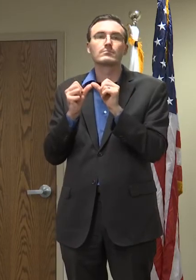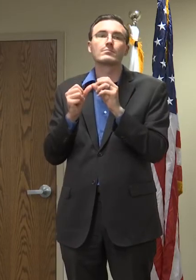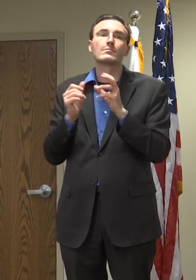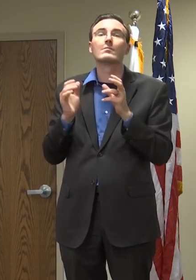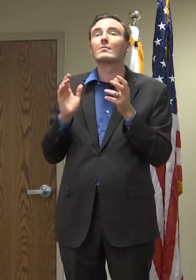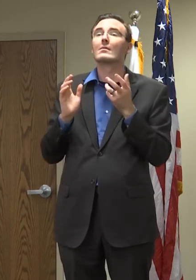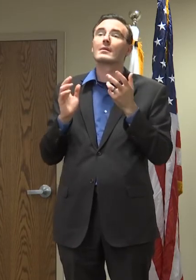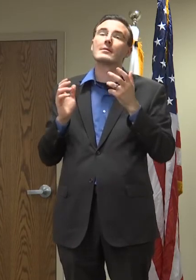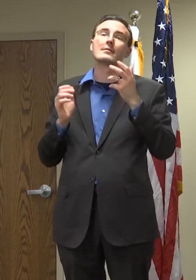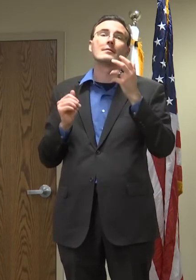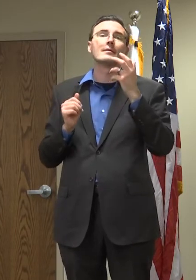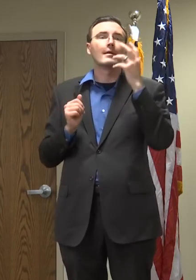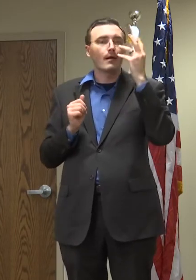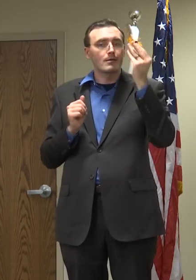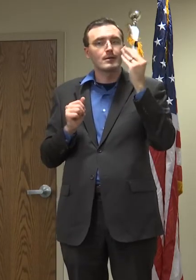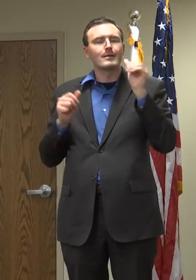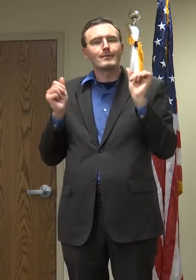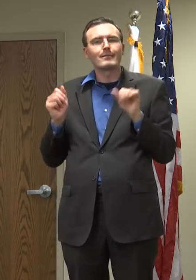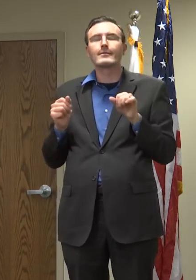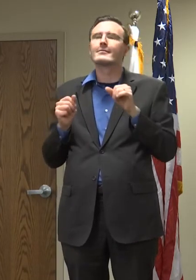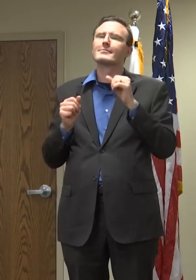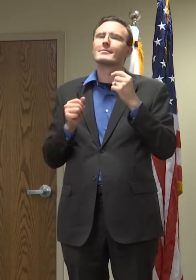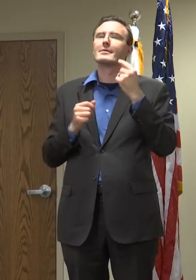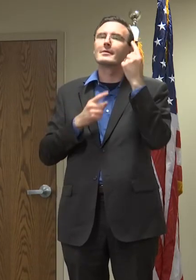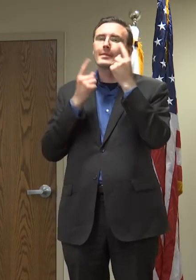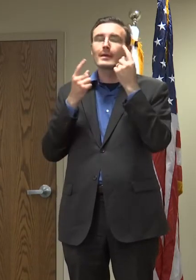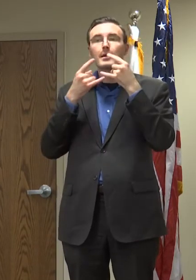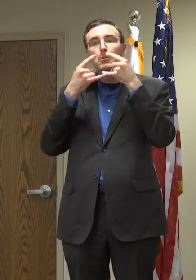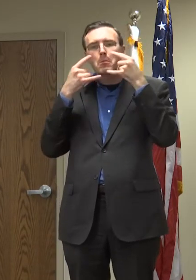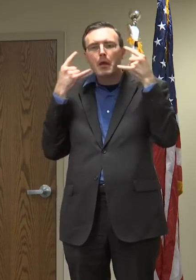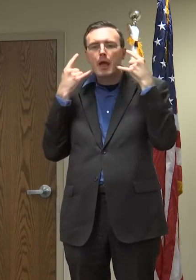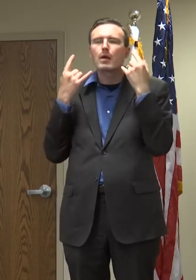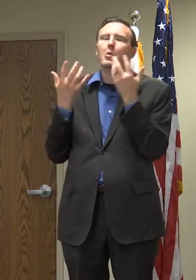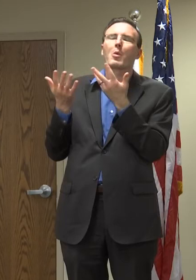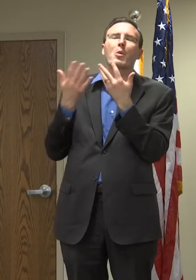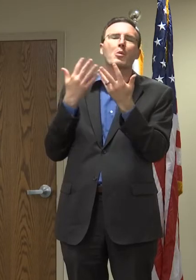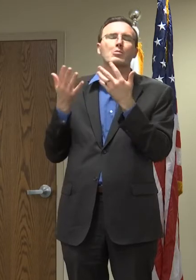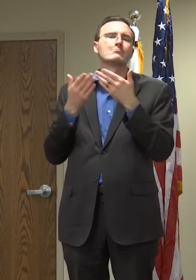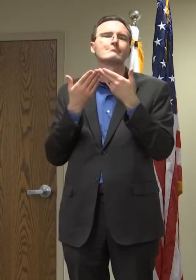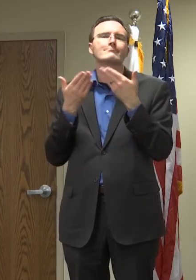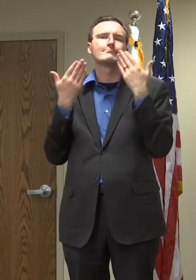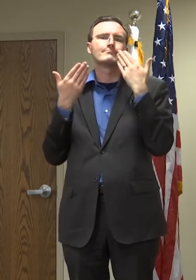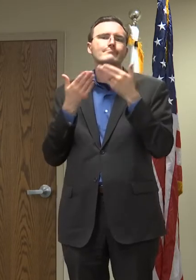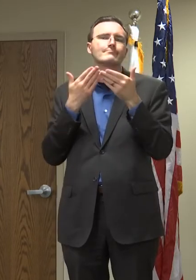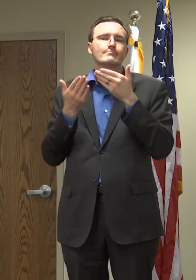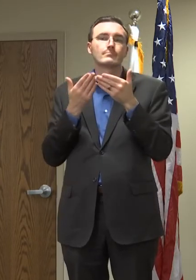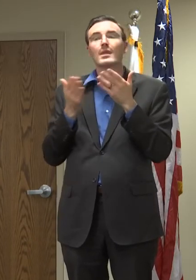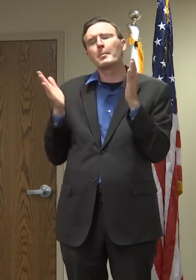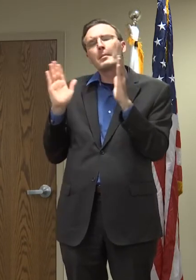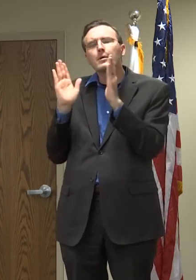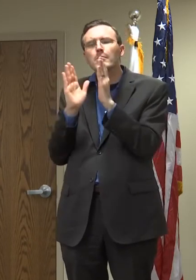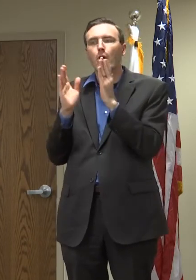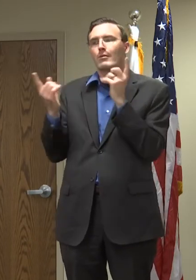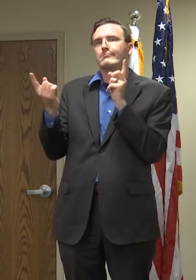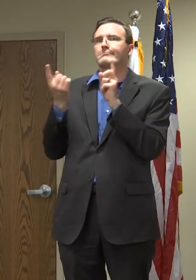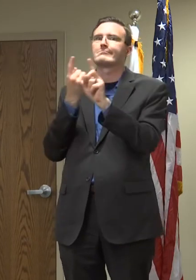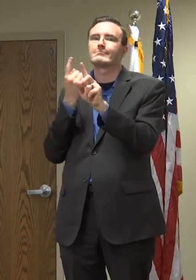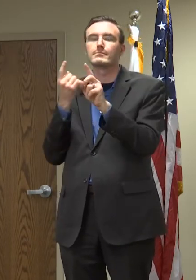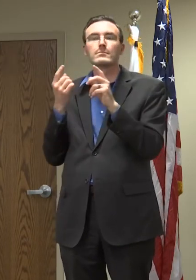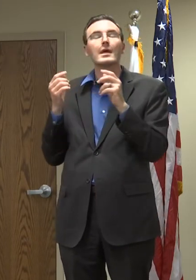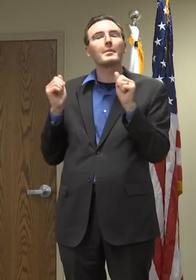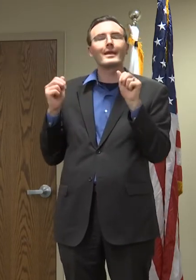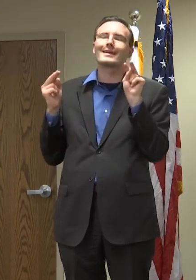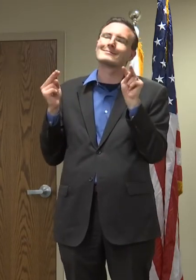step aside, you can wave, you can smile through your mask. People can see by your eyes your expressions. But it